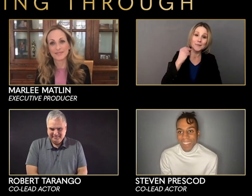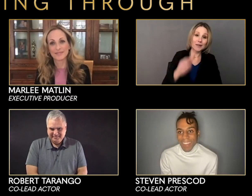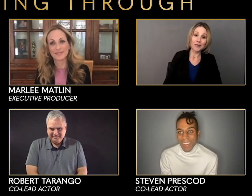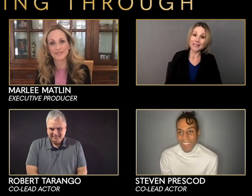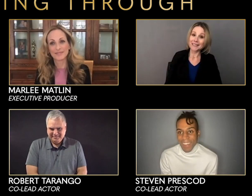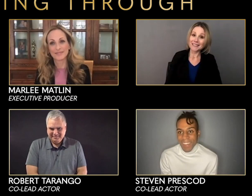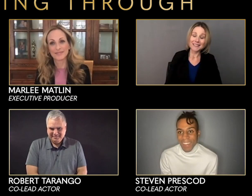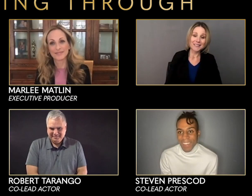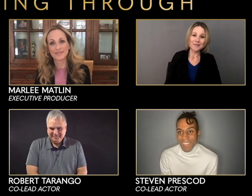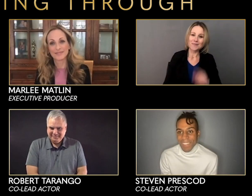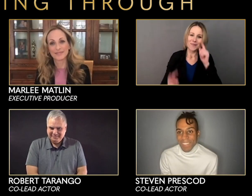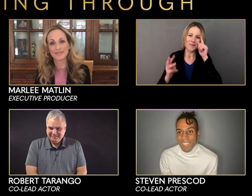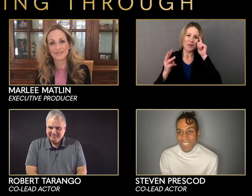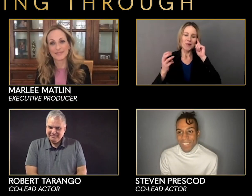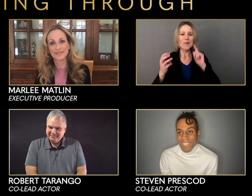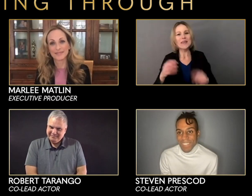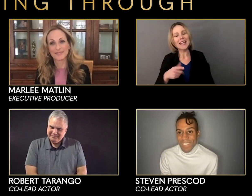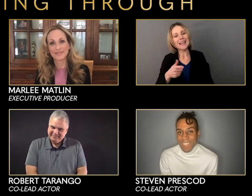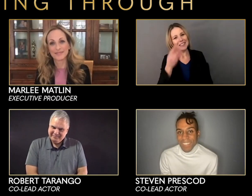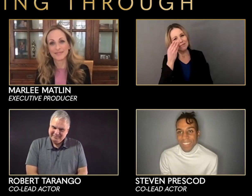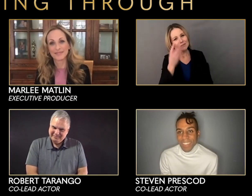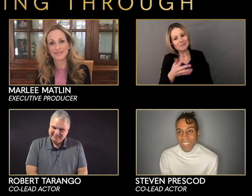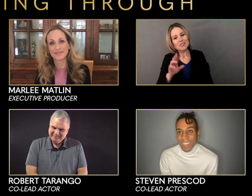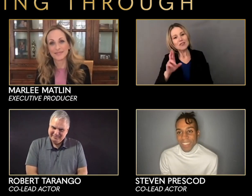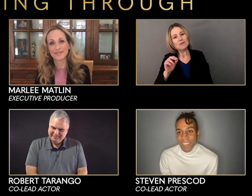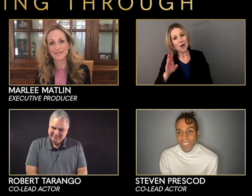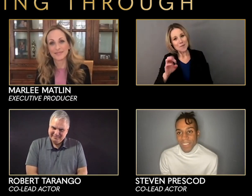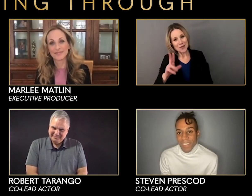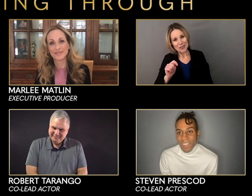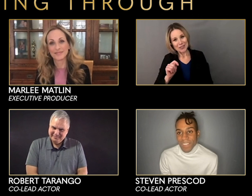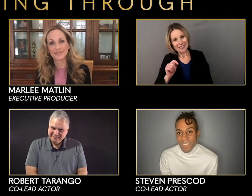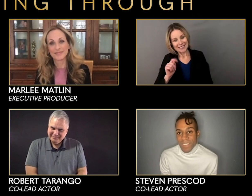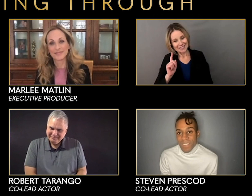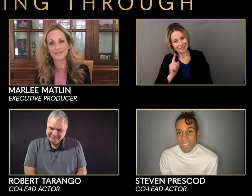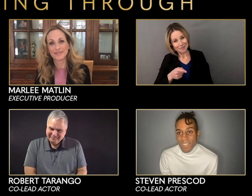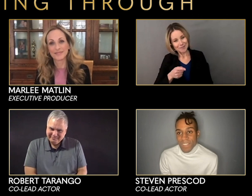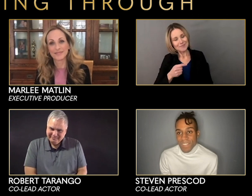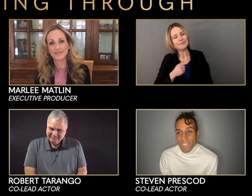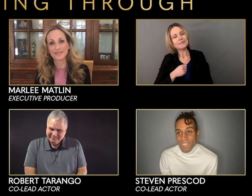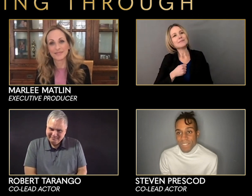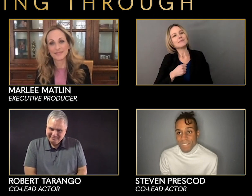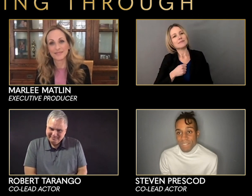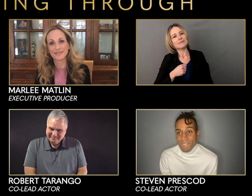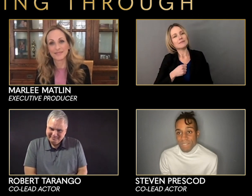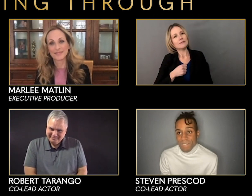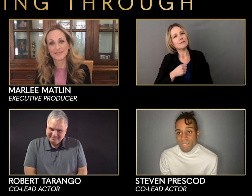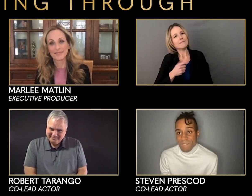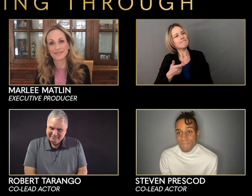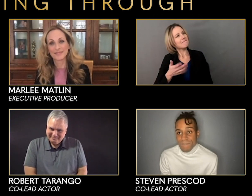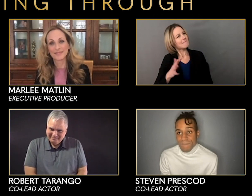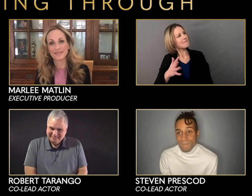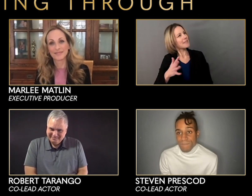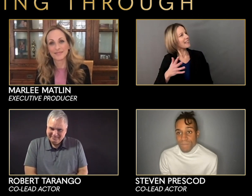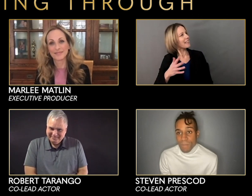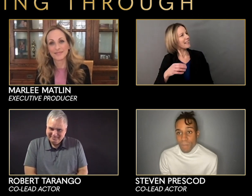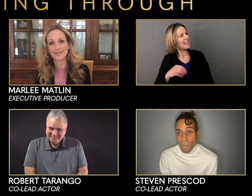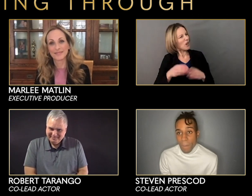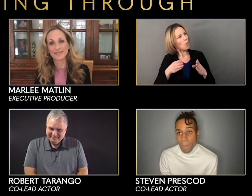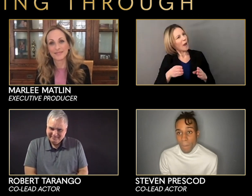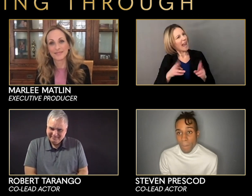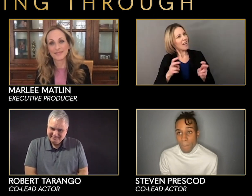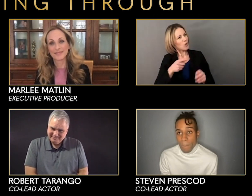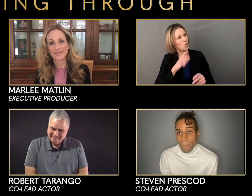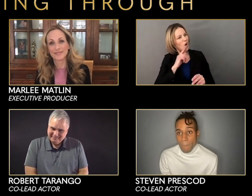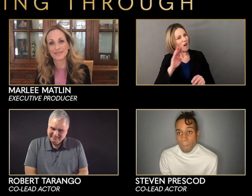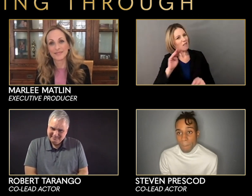Well, I want to say, Robert, in a way, you are a magical